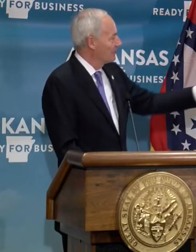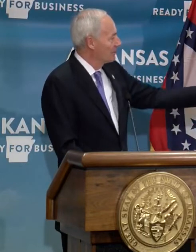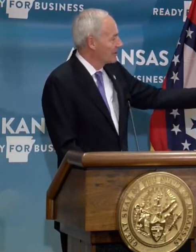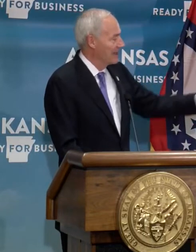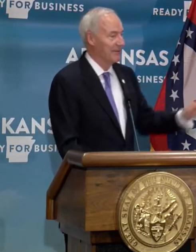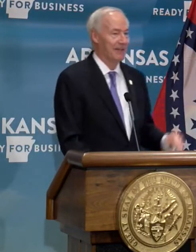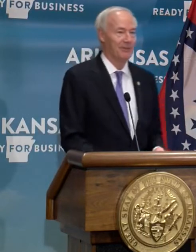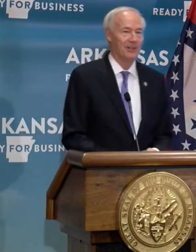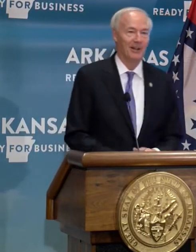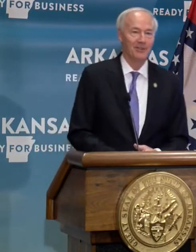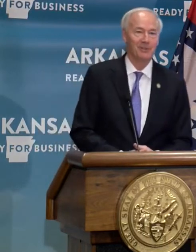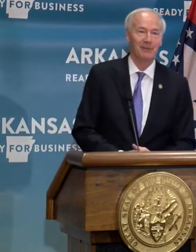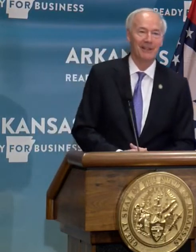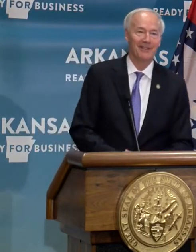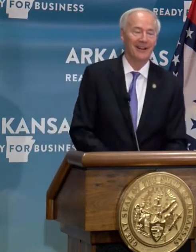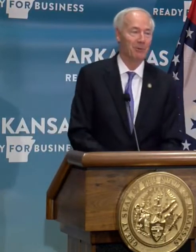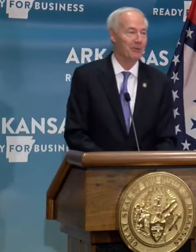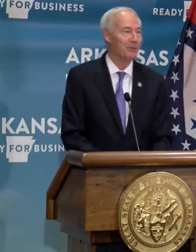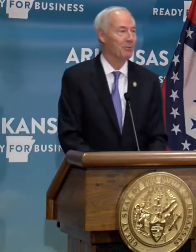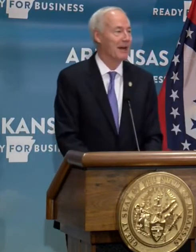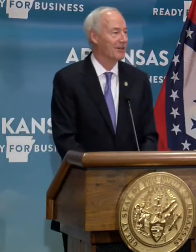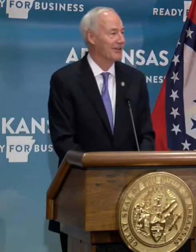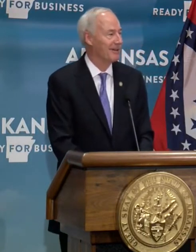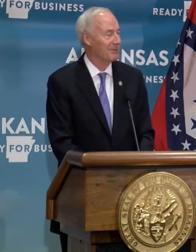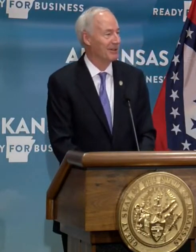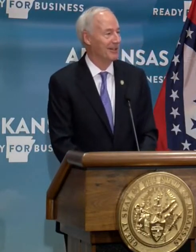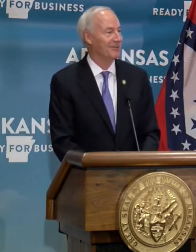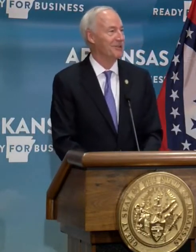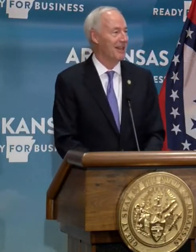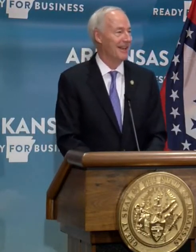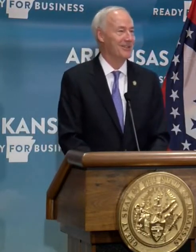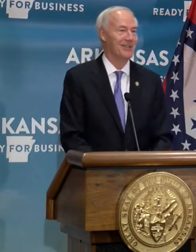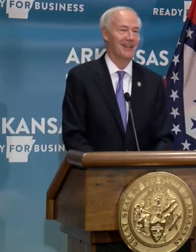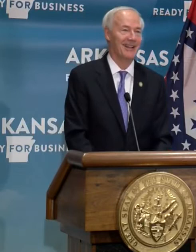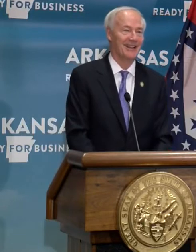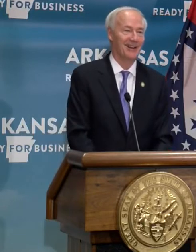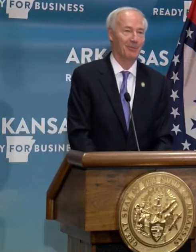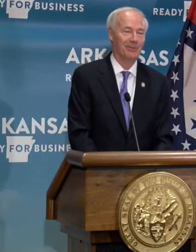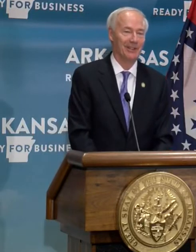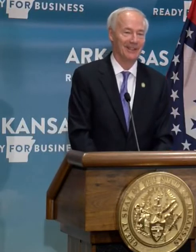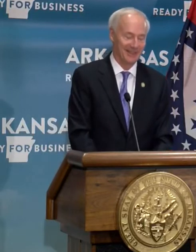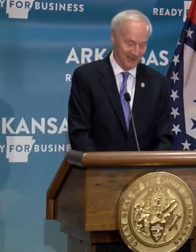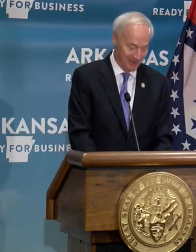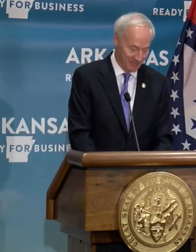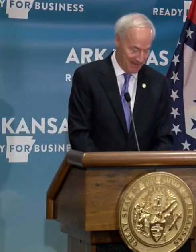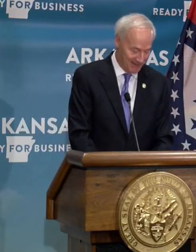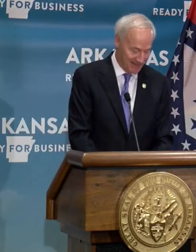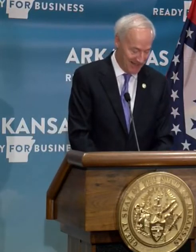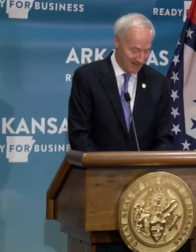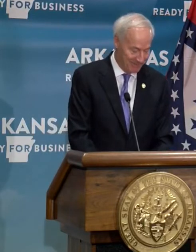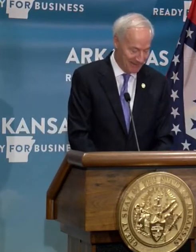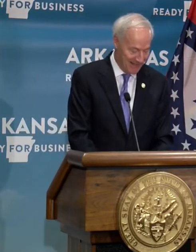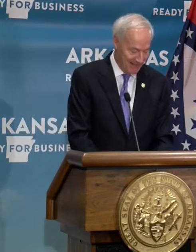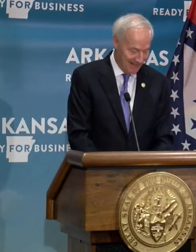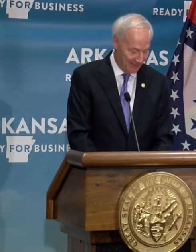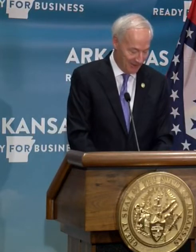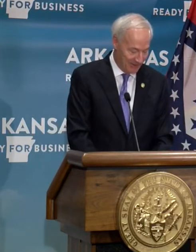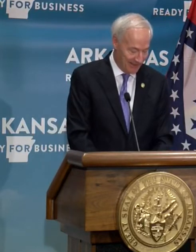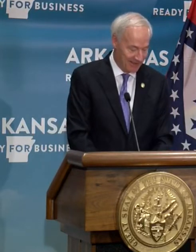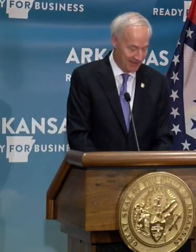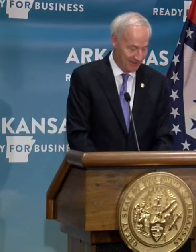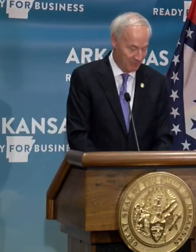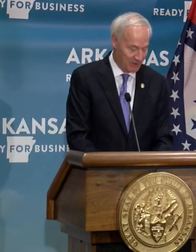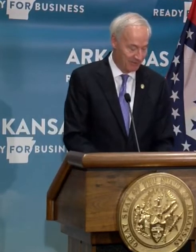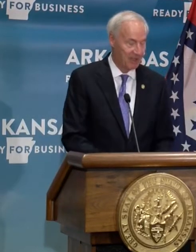All right, so we're going to save that for Dr. Smith. I went through a record number of slides today, and hopefully a good amount of time, but I